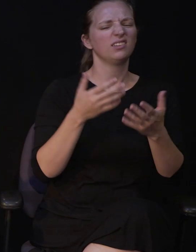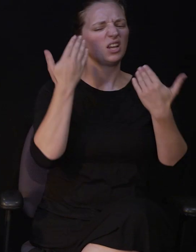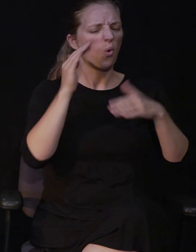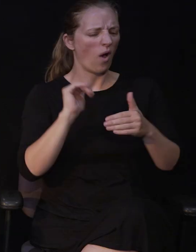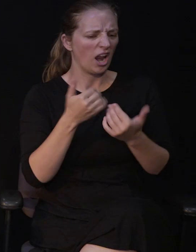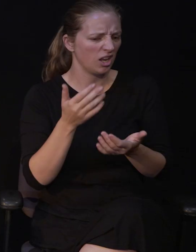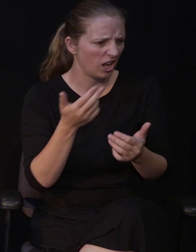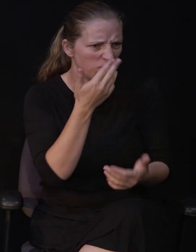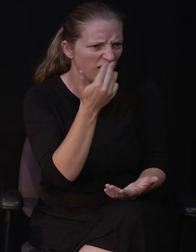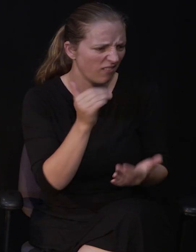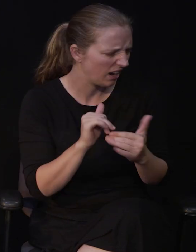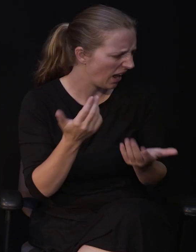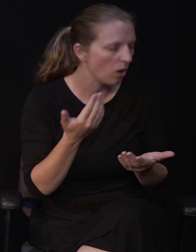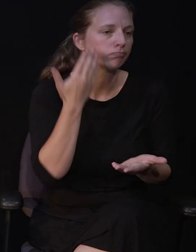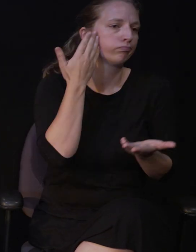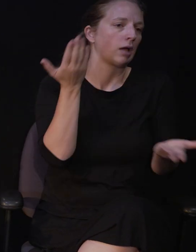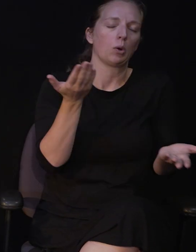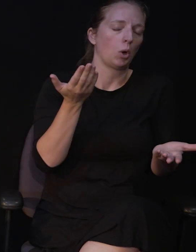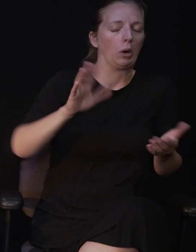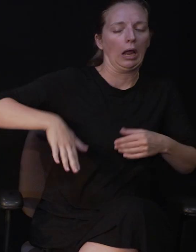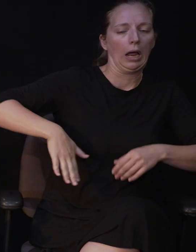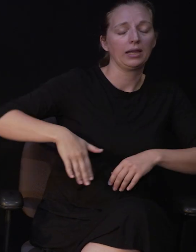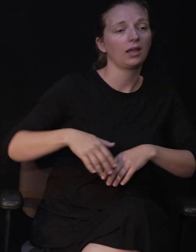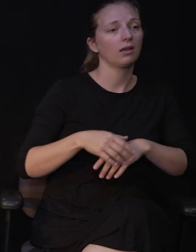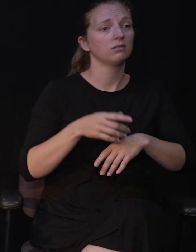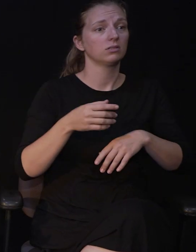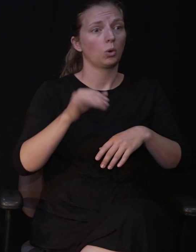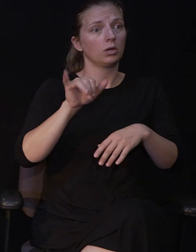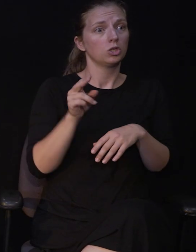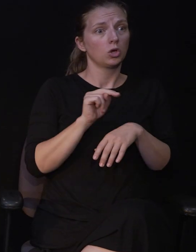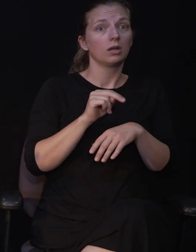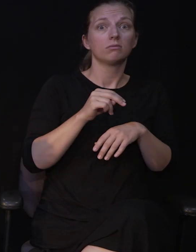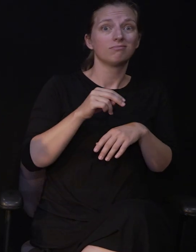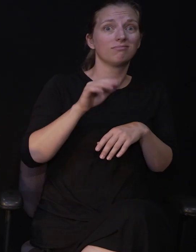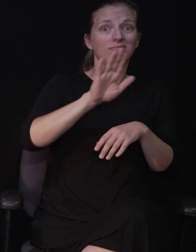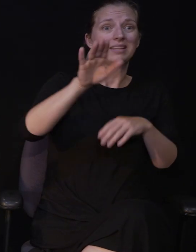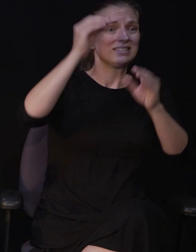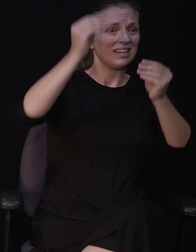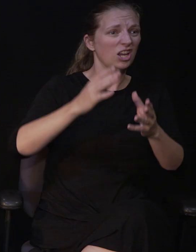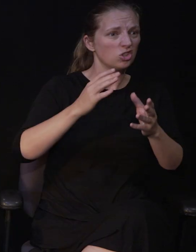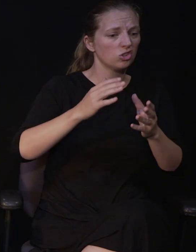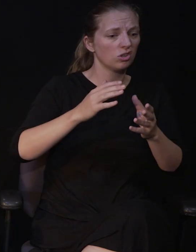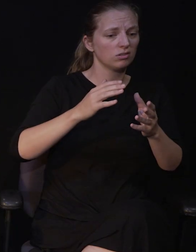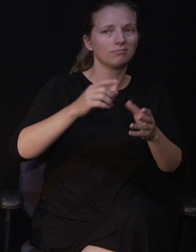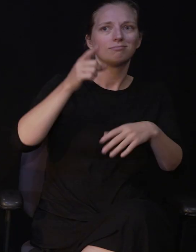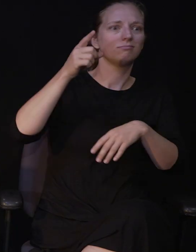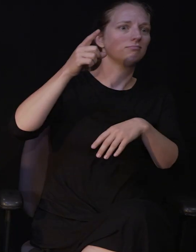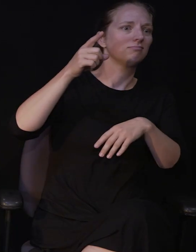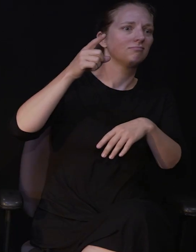in, and he really believed like what his teachers would say about him. And they had